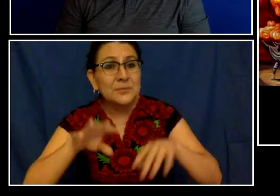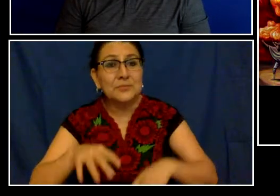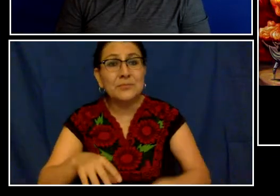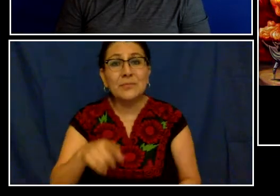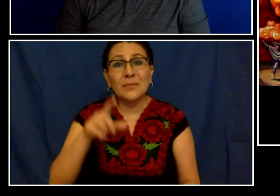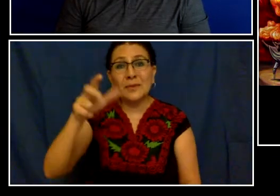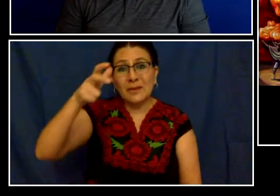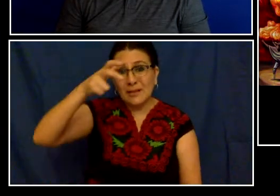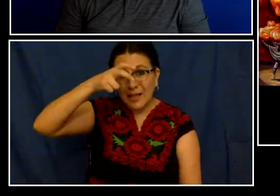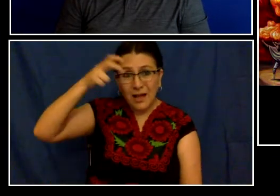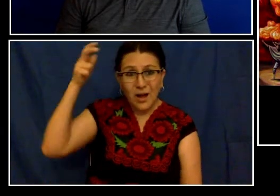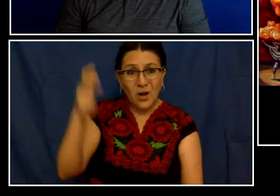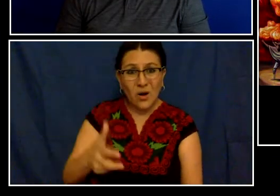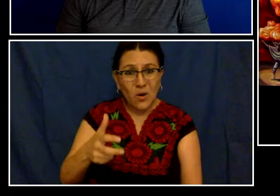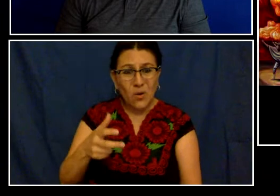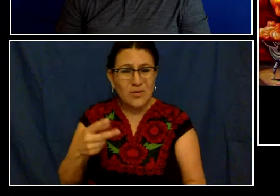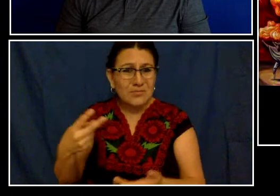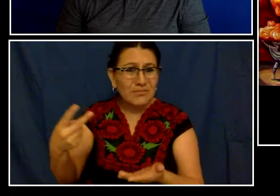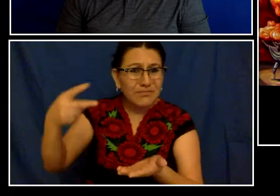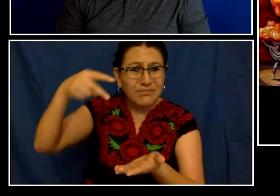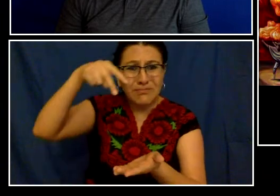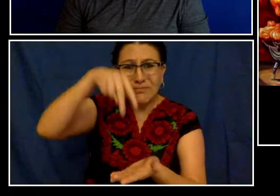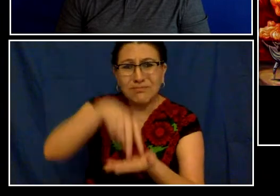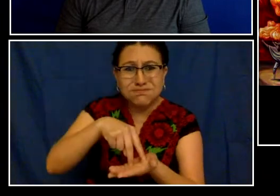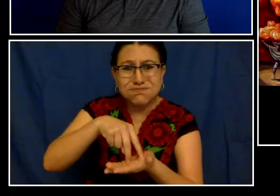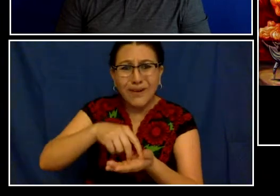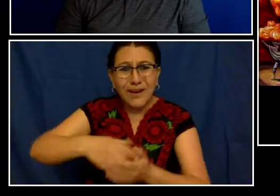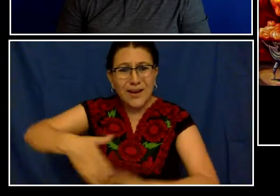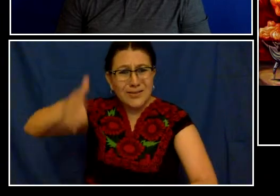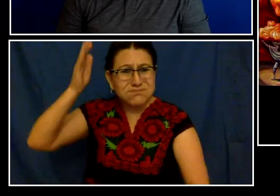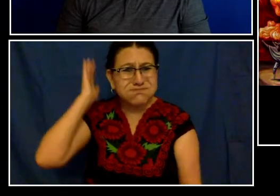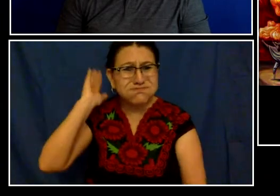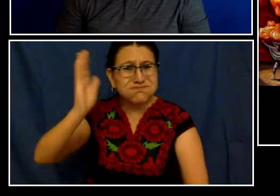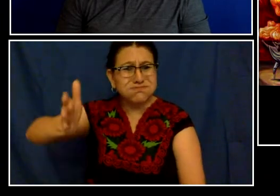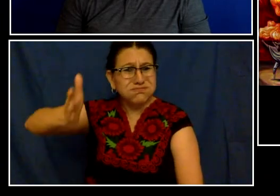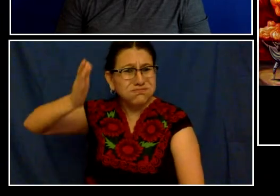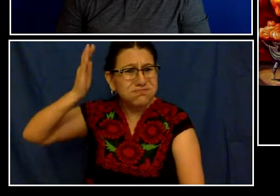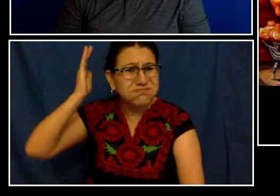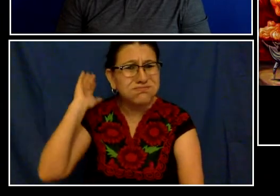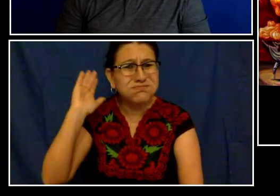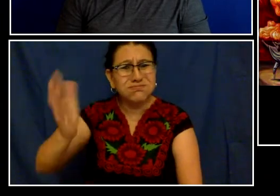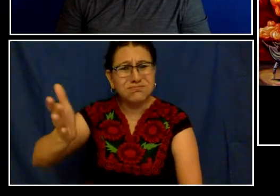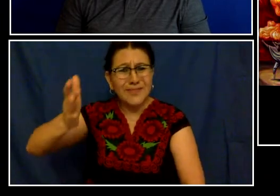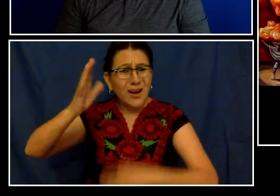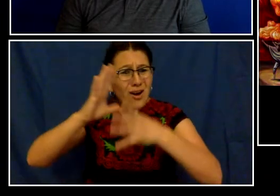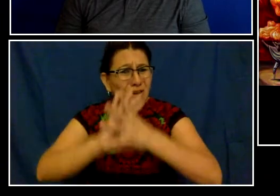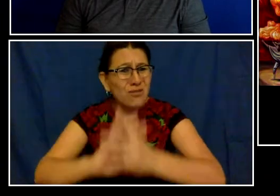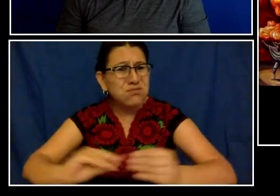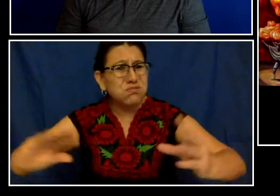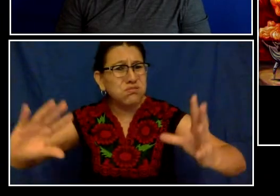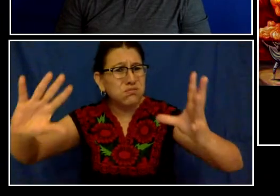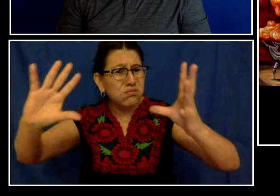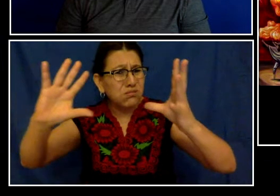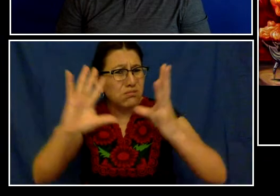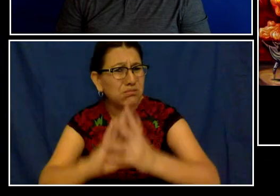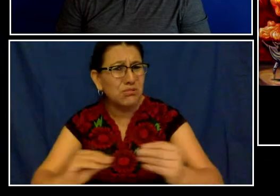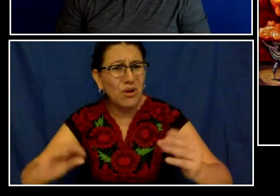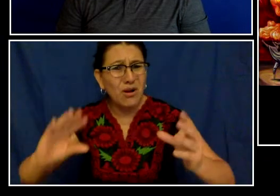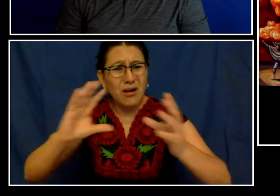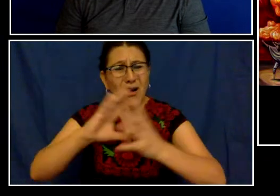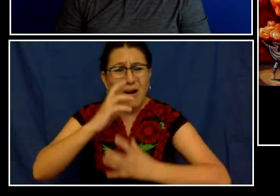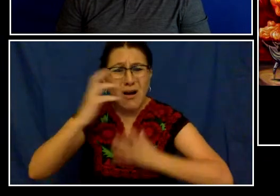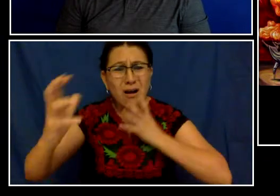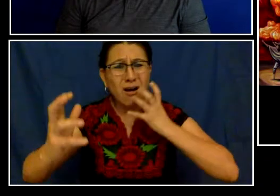over to the land to look, to find out what was happening. Miguel Hidalgo stood and he gave a passionate